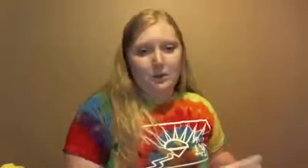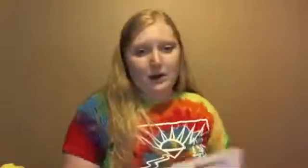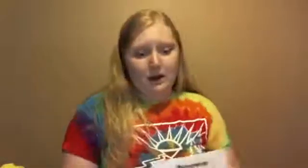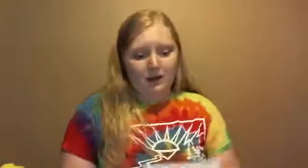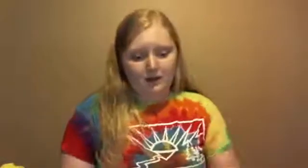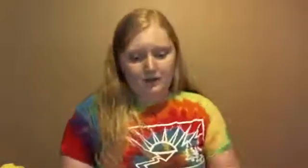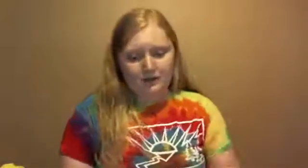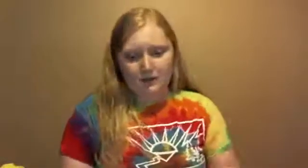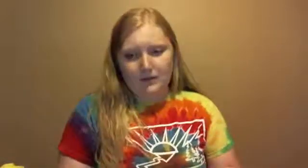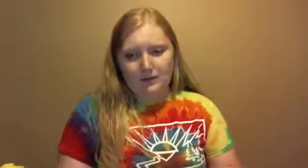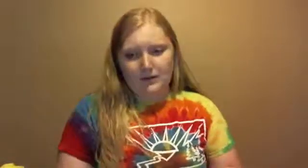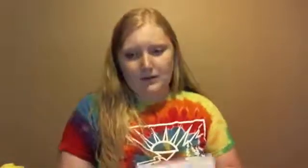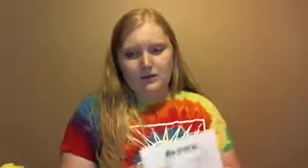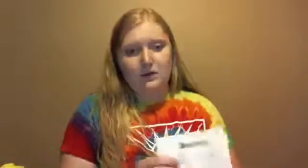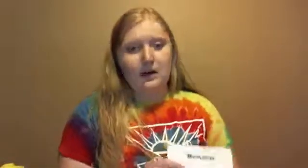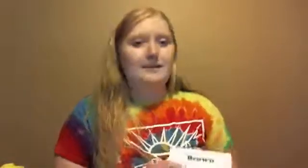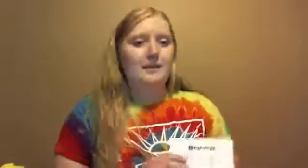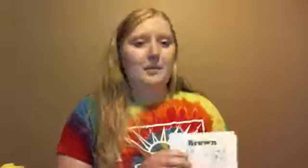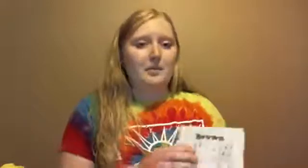what colors, what things you guys come up with.